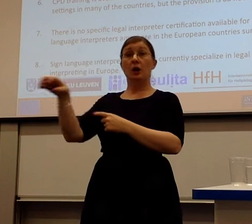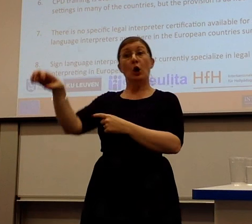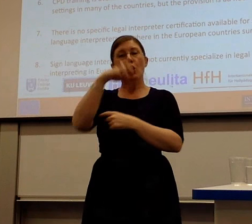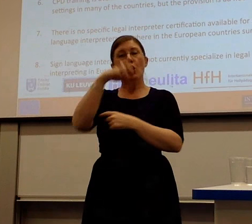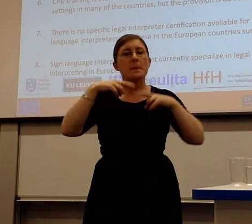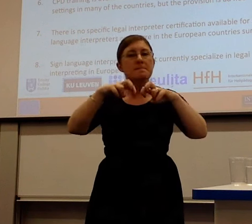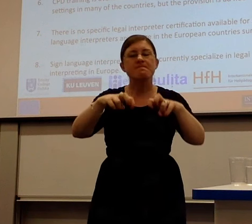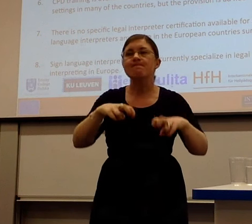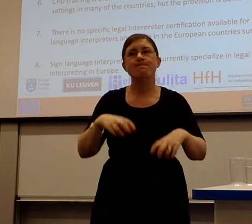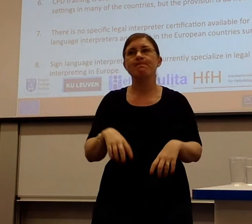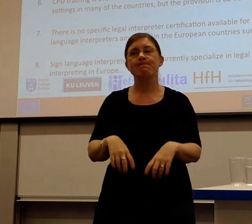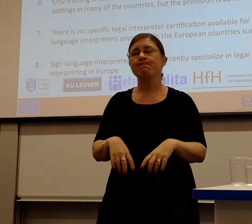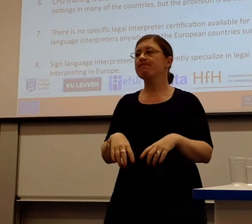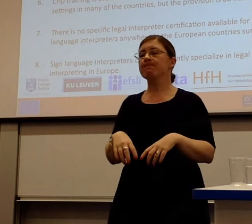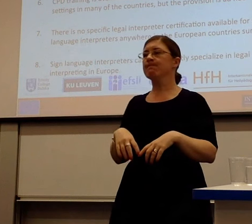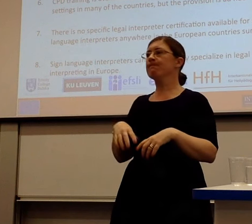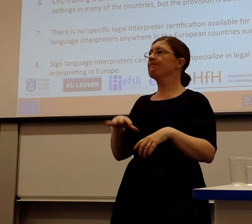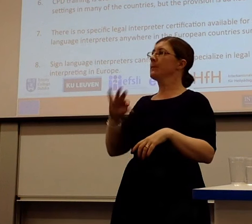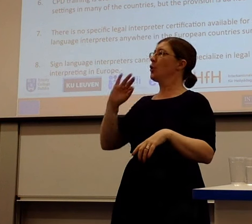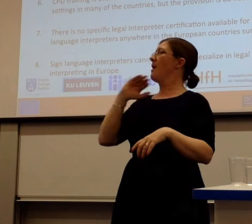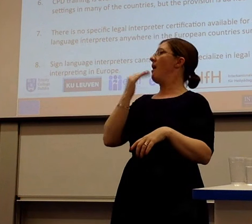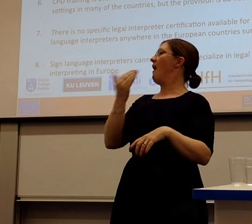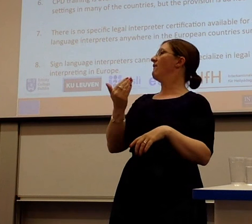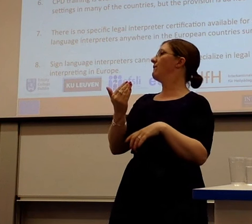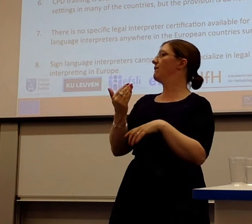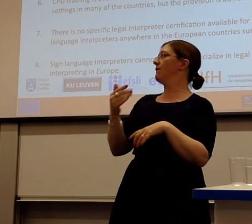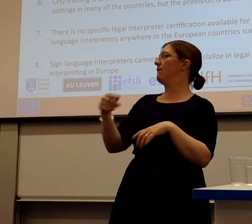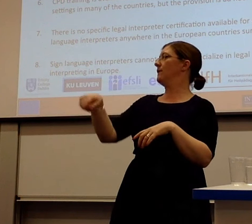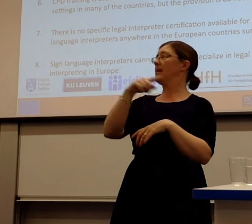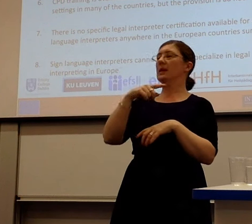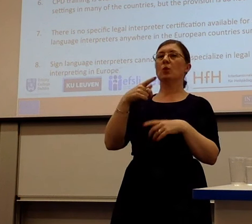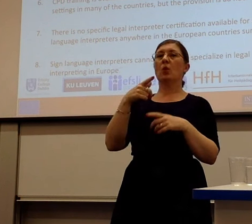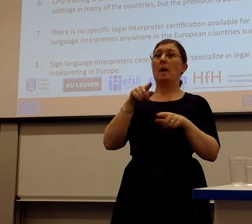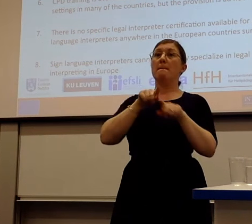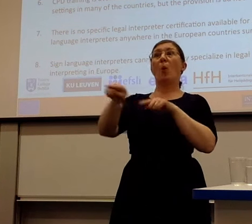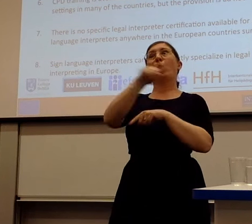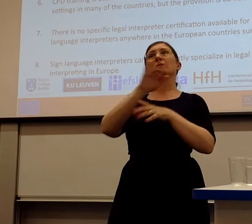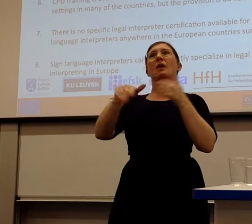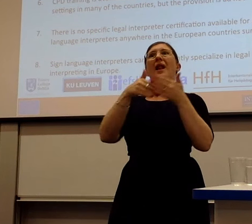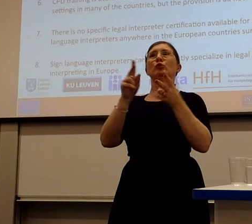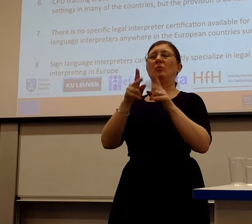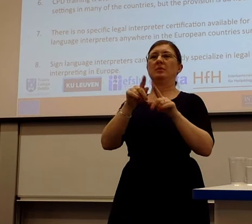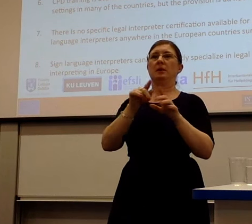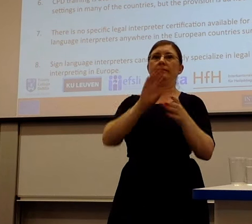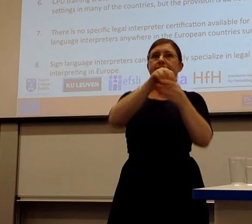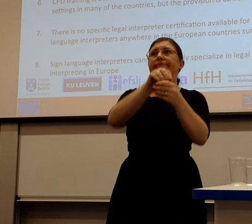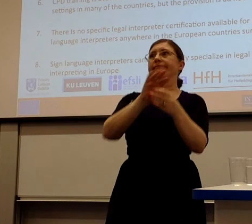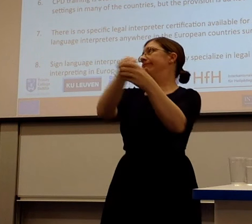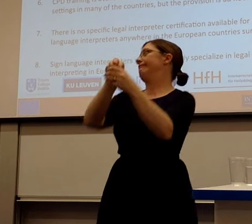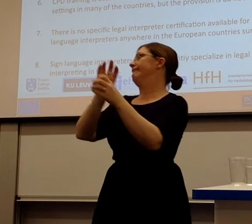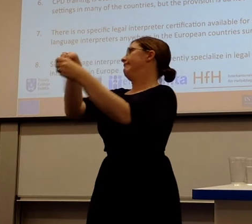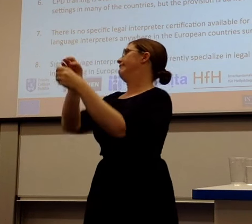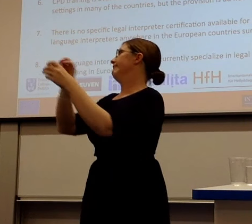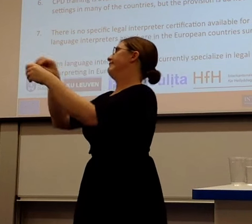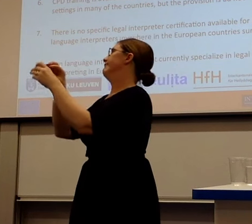there seems to be enough work for them to be able to work only in legal settings, whereas in Europe, we're not finding there's enough work in legal settings for